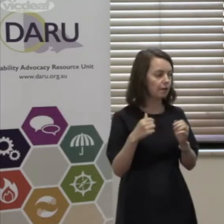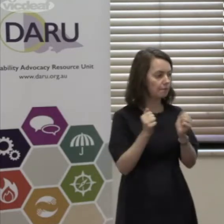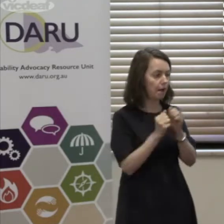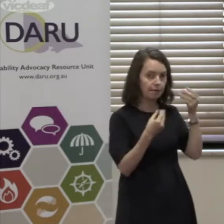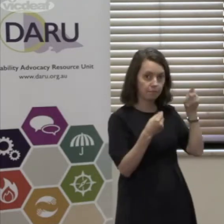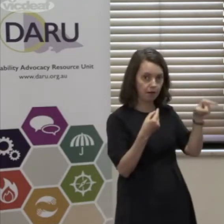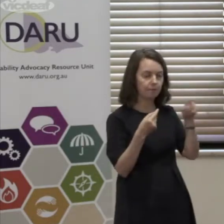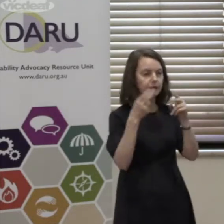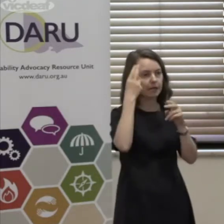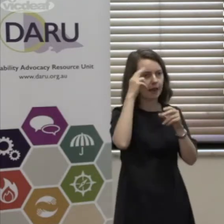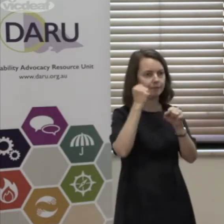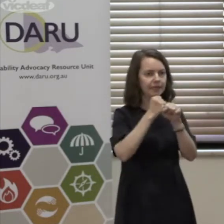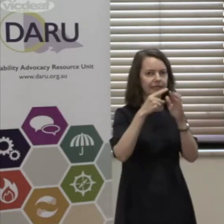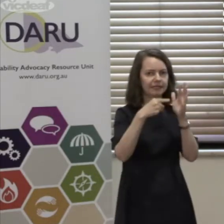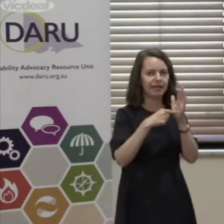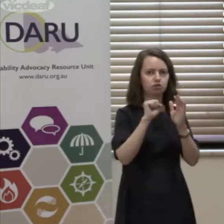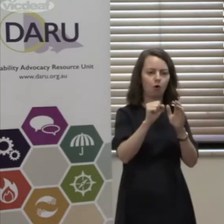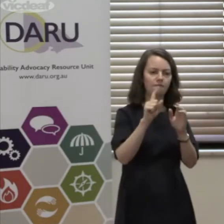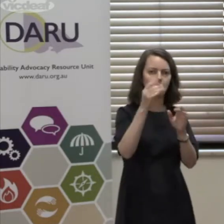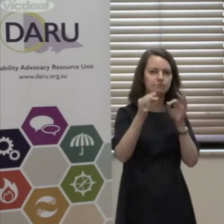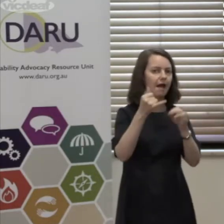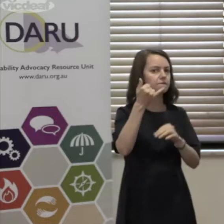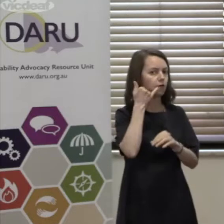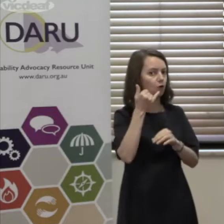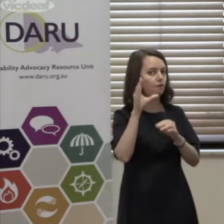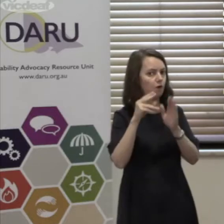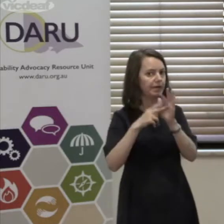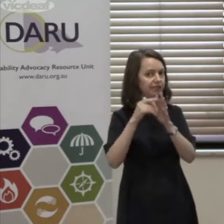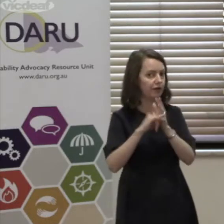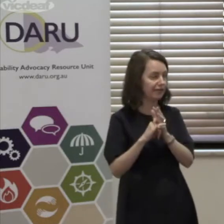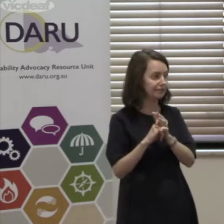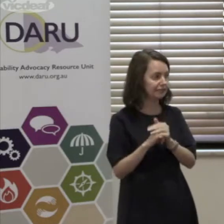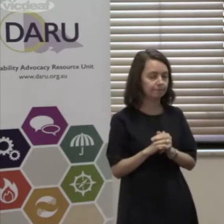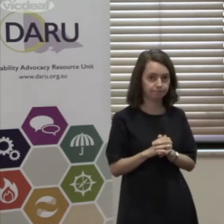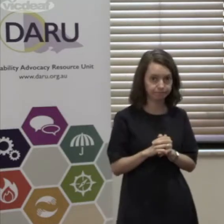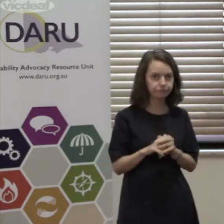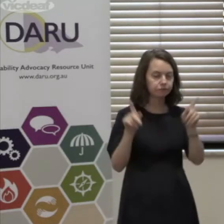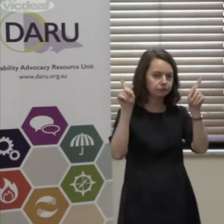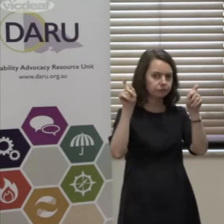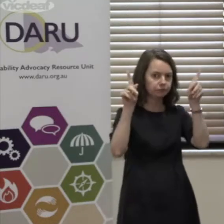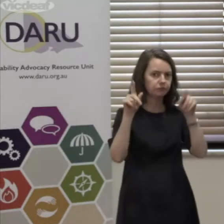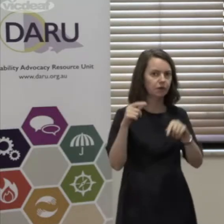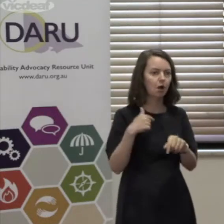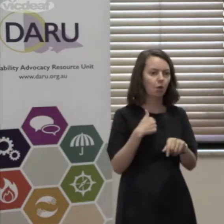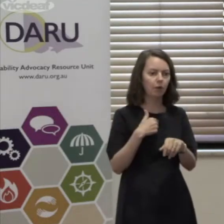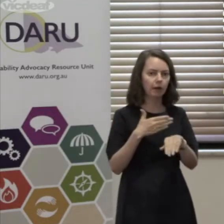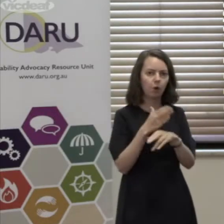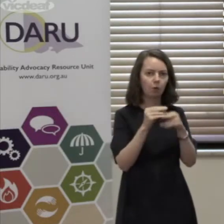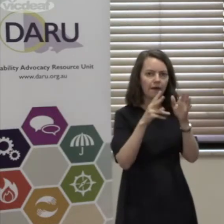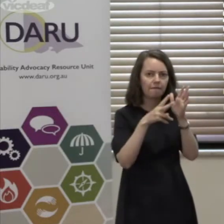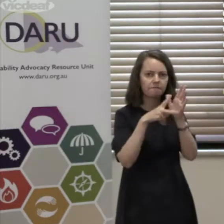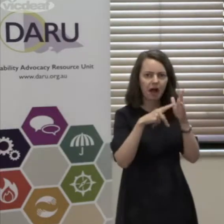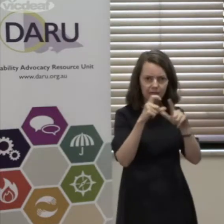at the moment that's called Getting Your First Plan Phone Call from the NDIS, and we're working with other organisations